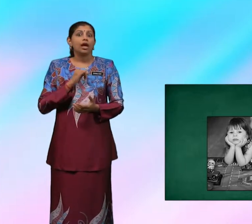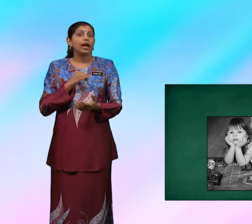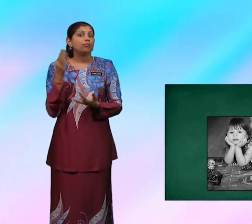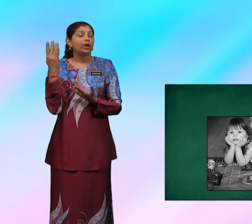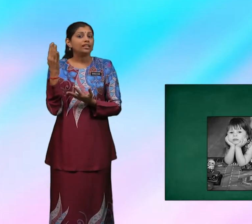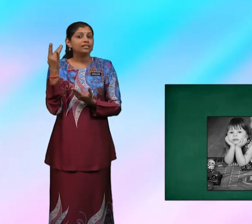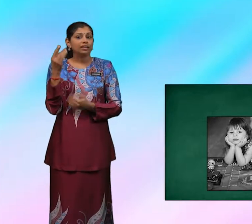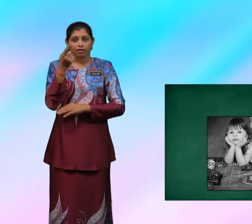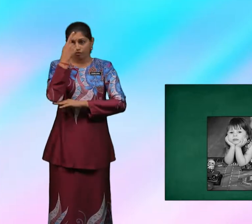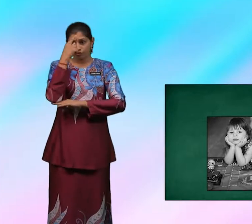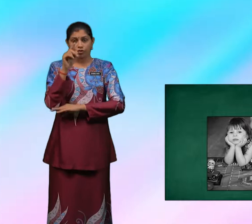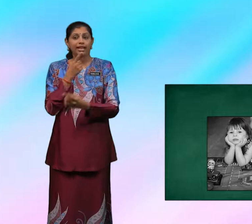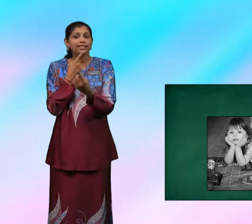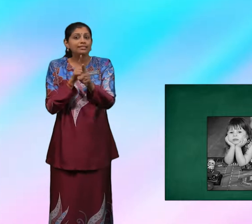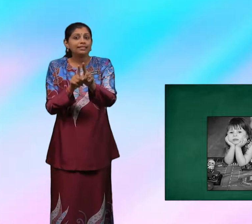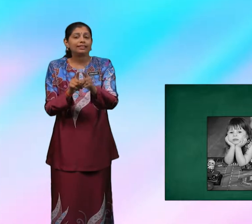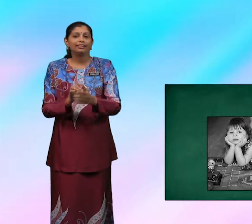I'm waiting for an answer.